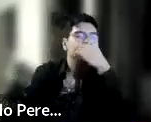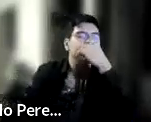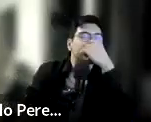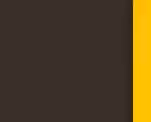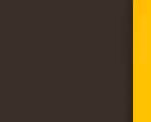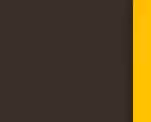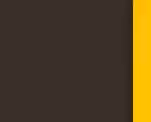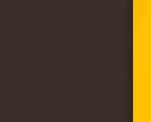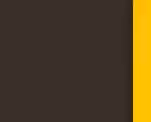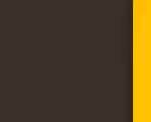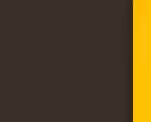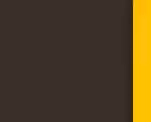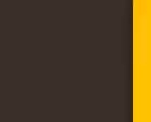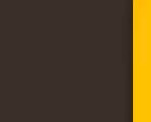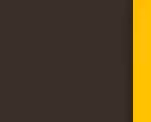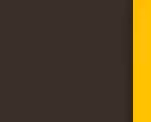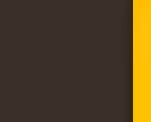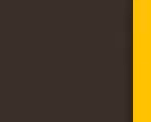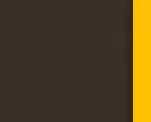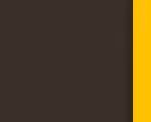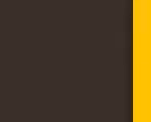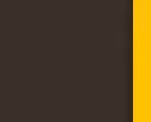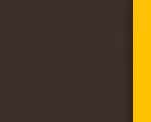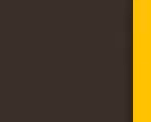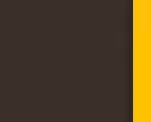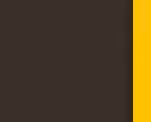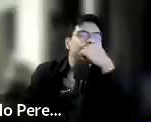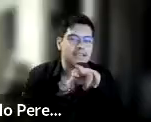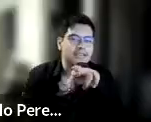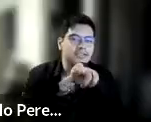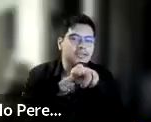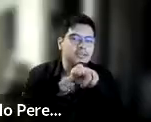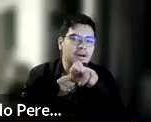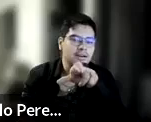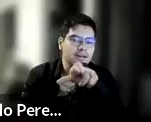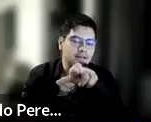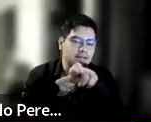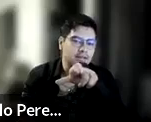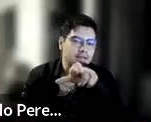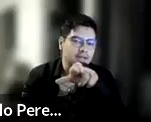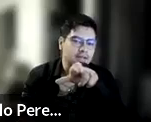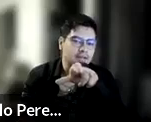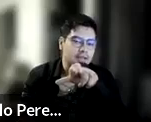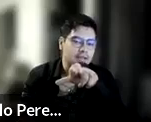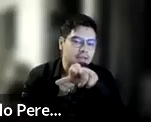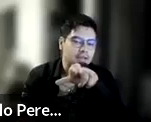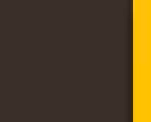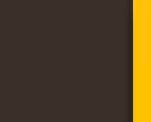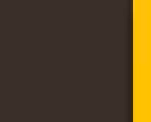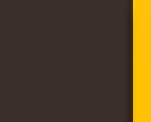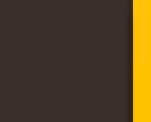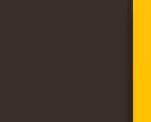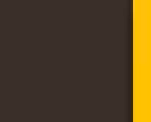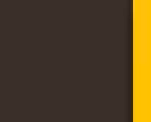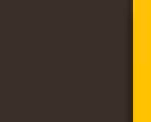You are here? Okay, you are here. Contraction, you are. You are